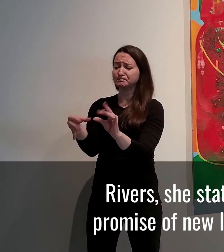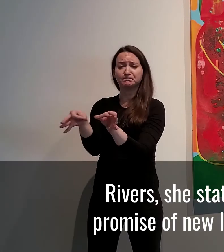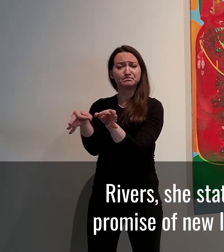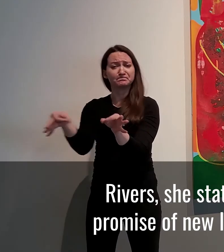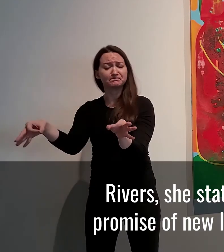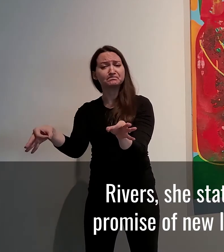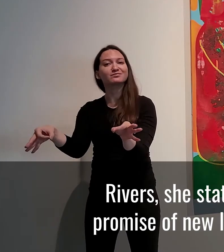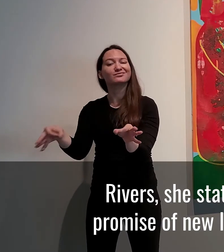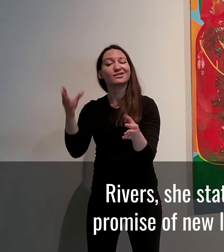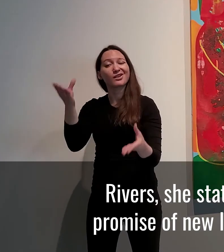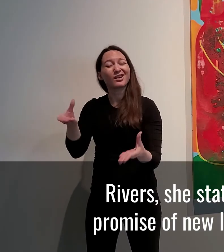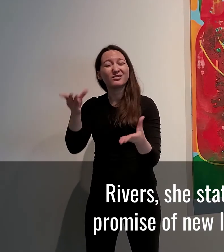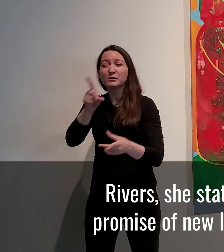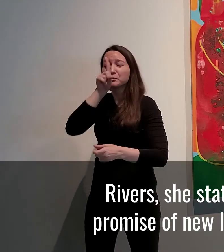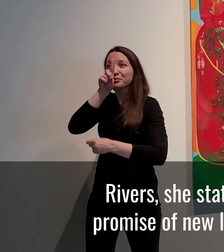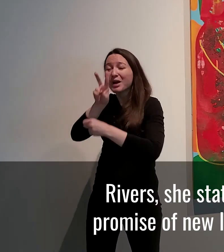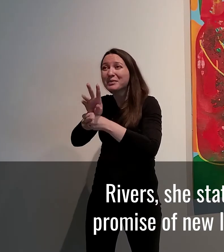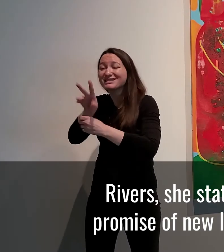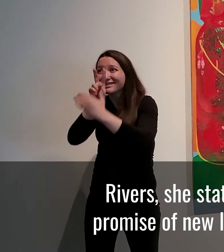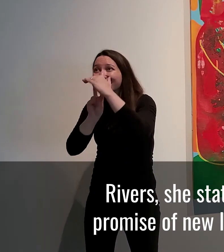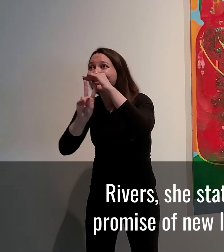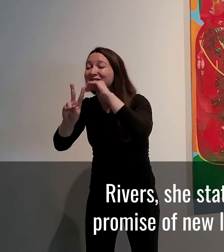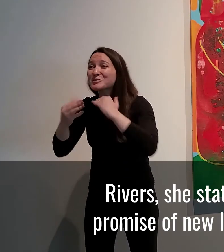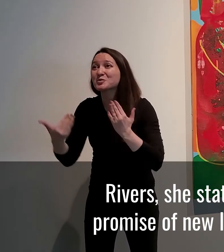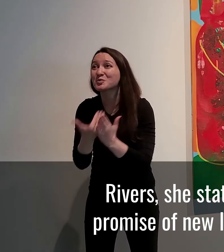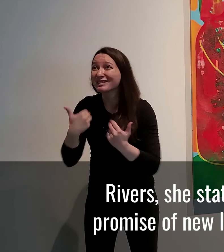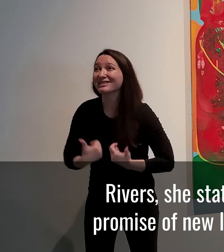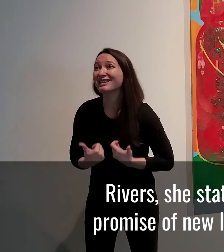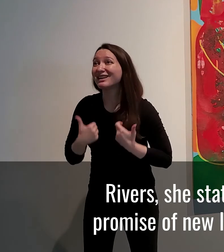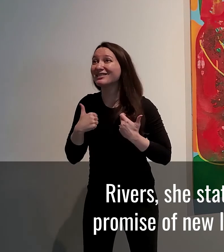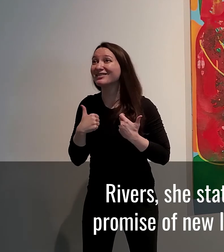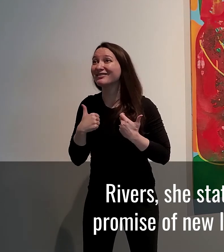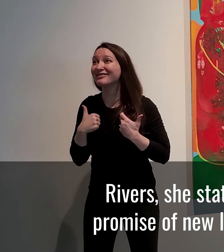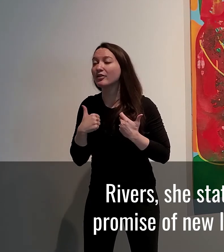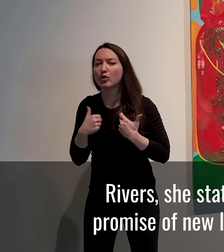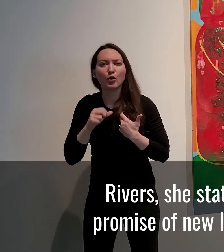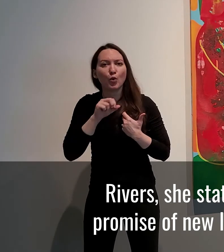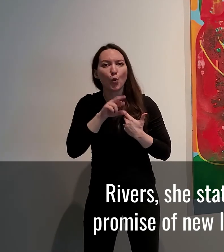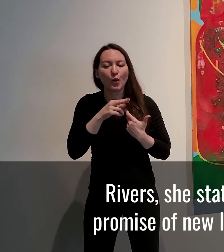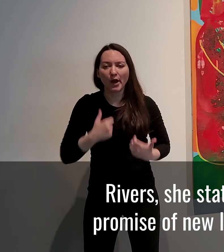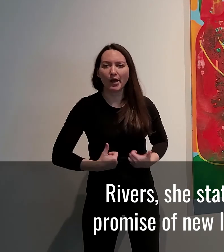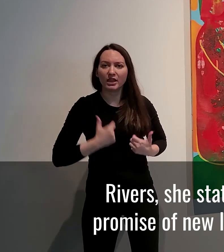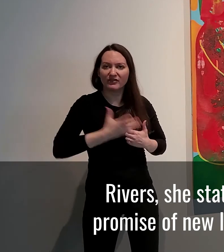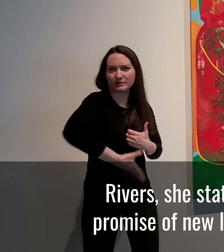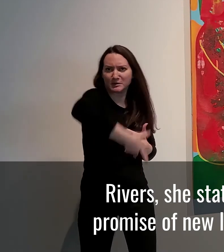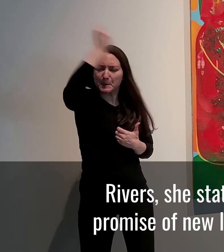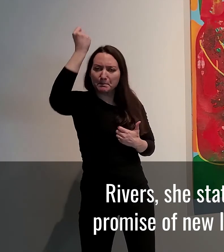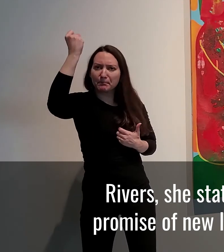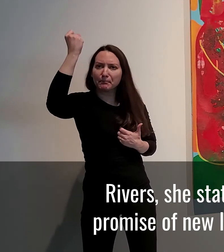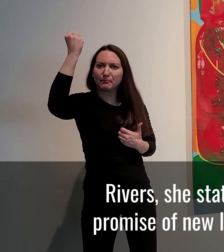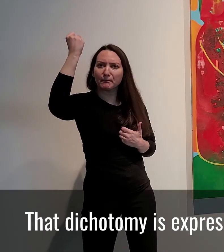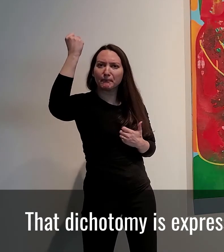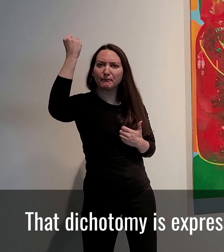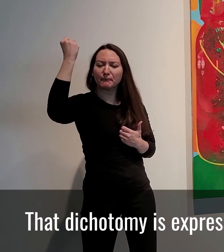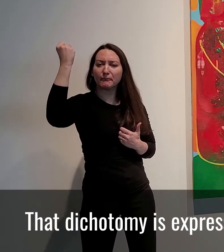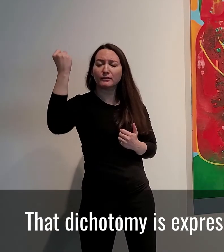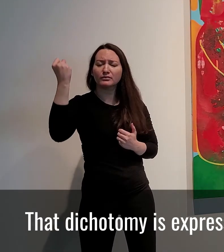Rivers, she states, have offered the promise of new life or taken life away. That dichotomy